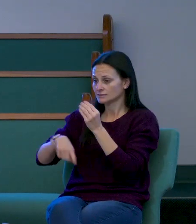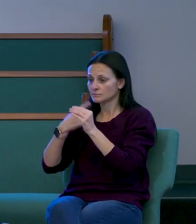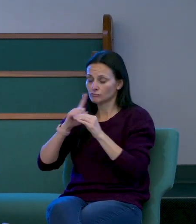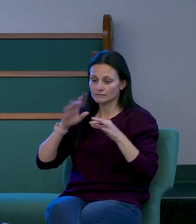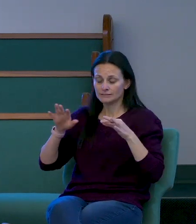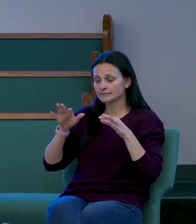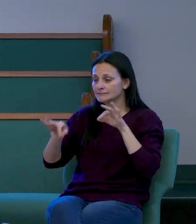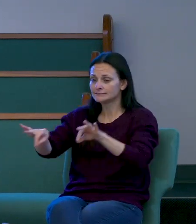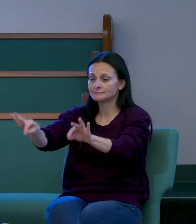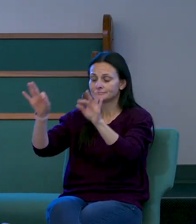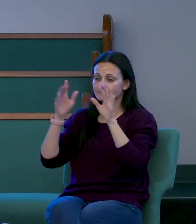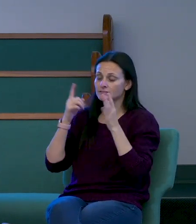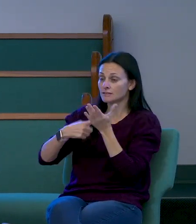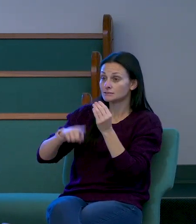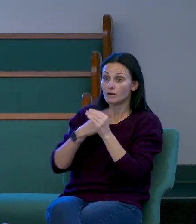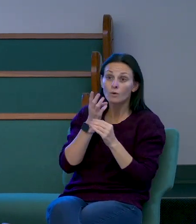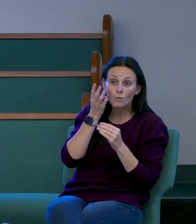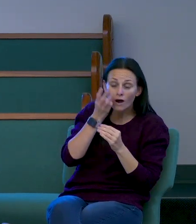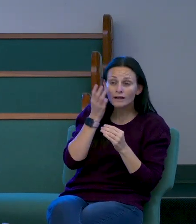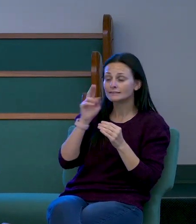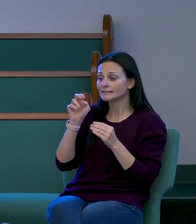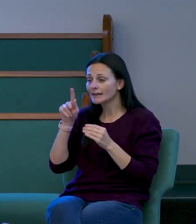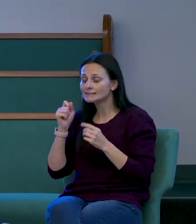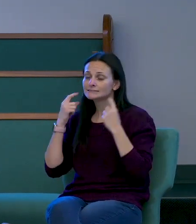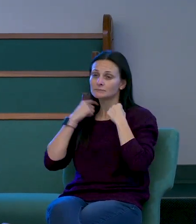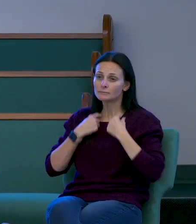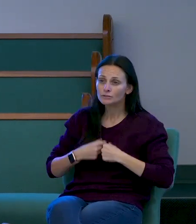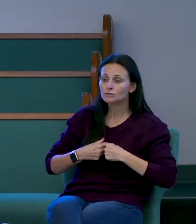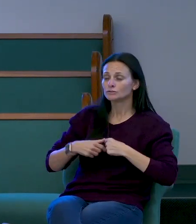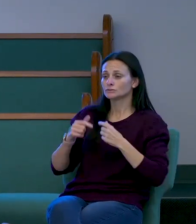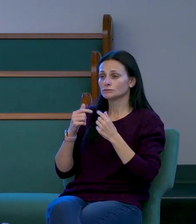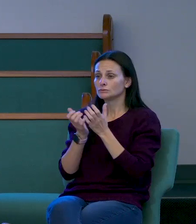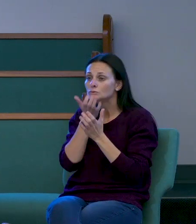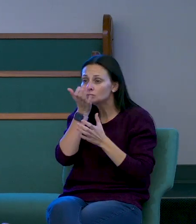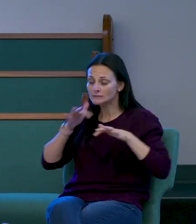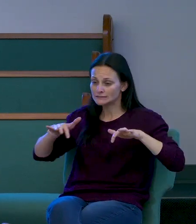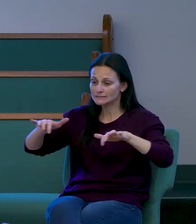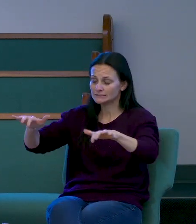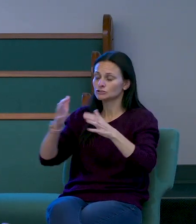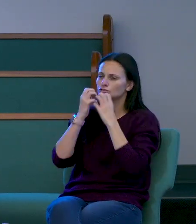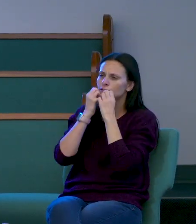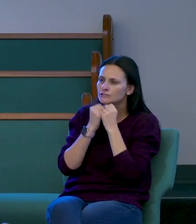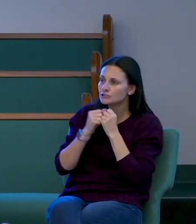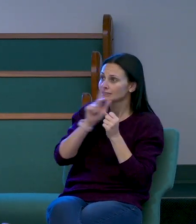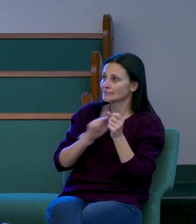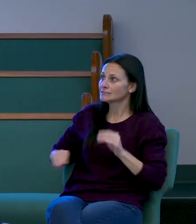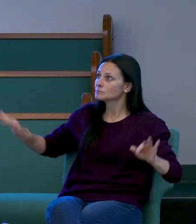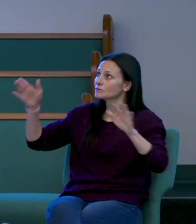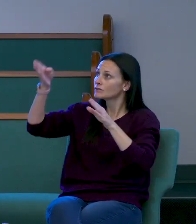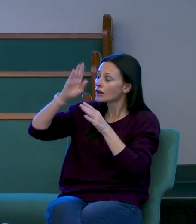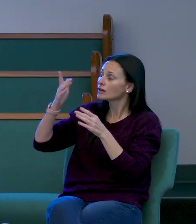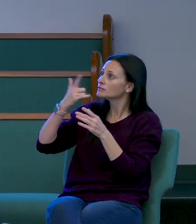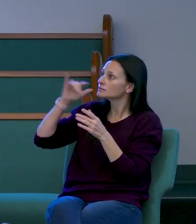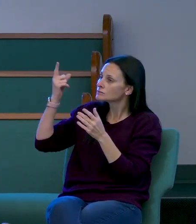seeds. He talks about wine and nets and pearls and weeds and treasure. What is the kingdom of God like? It is like leavening.